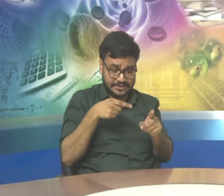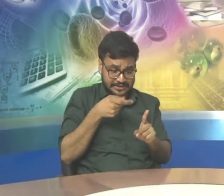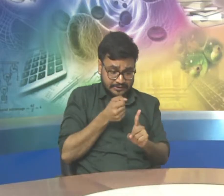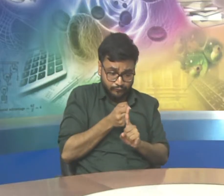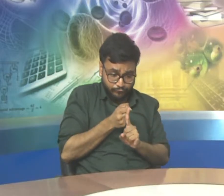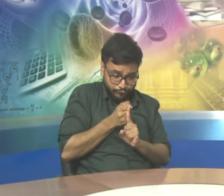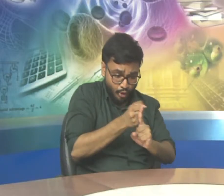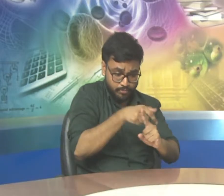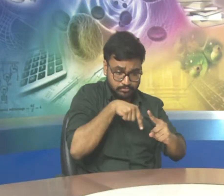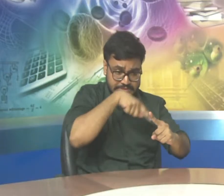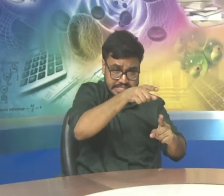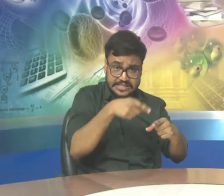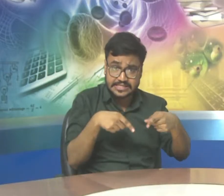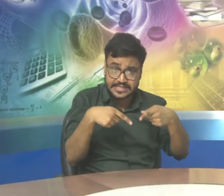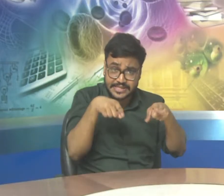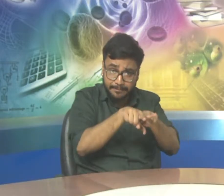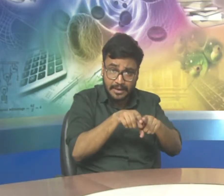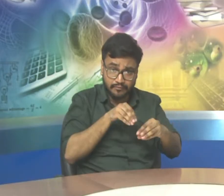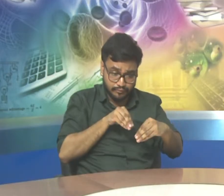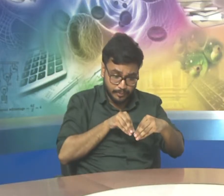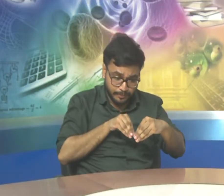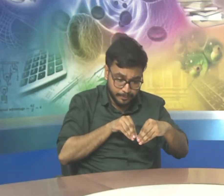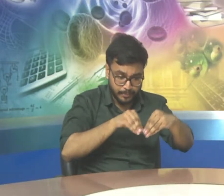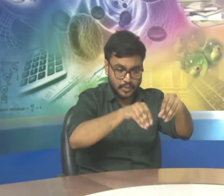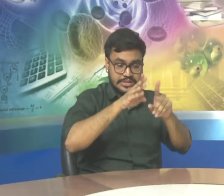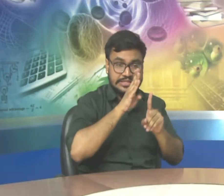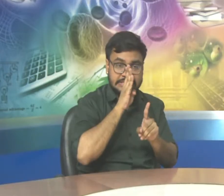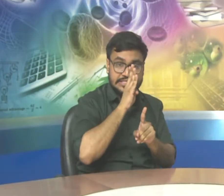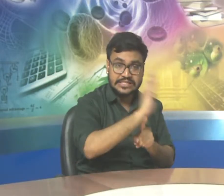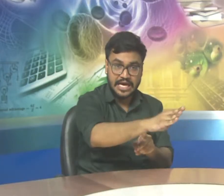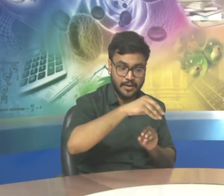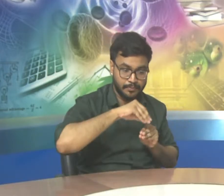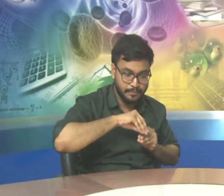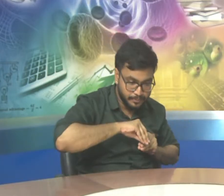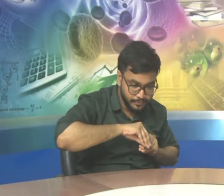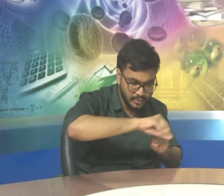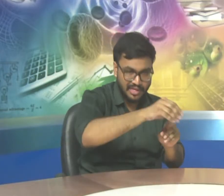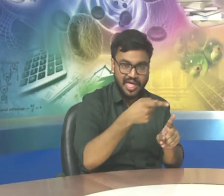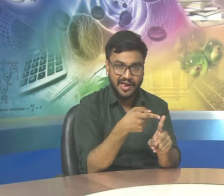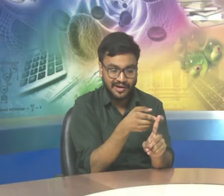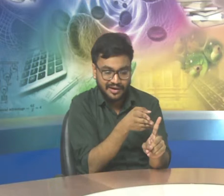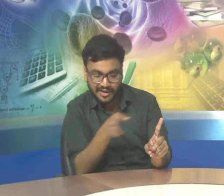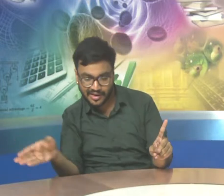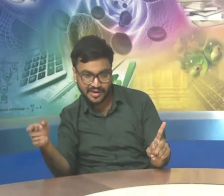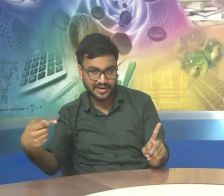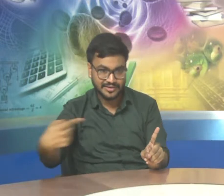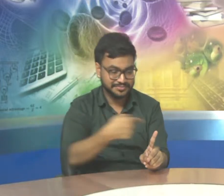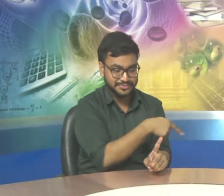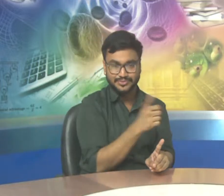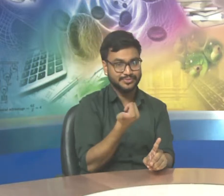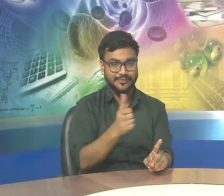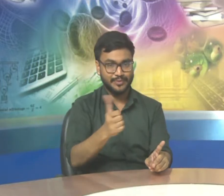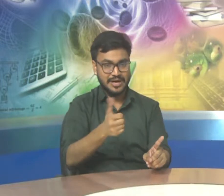if the object moves in the same direction as the force applied.